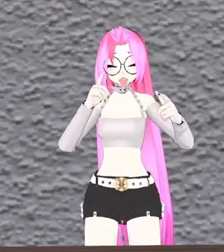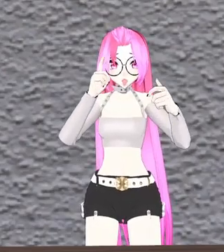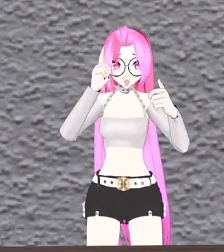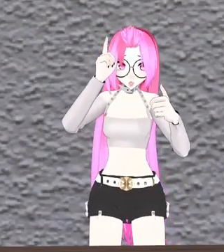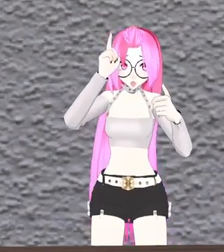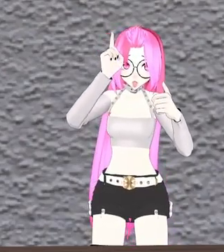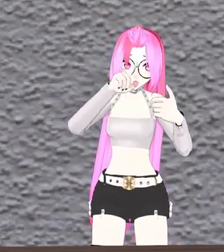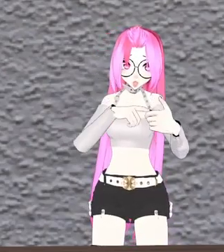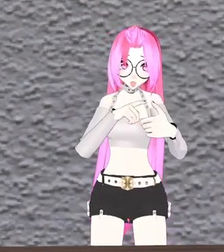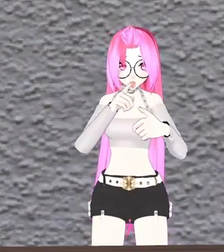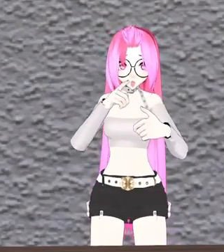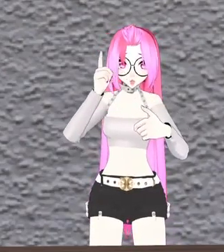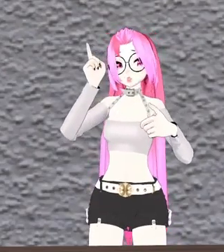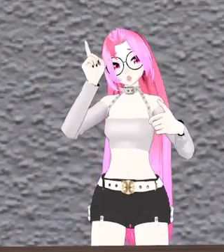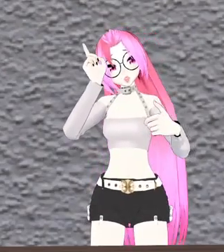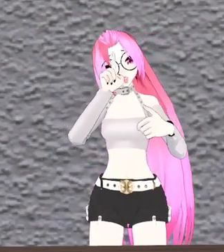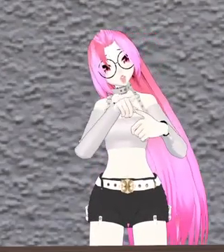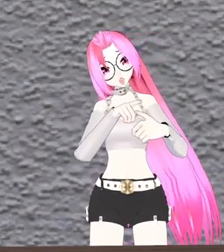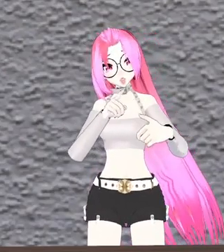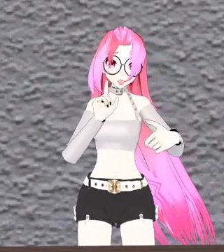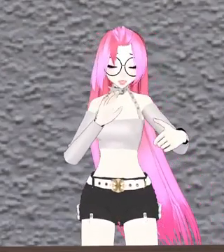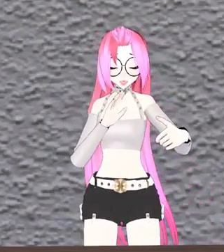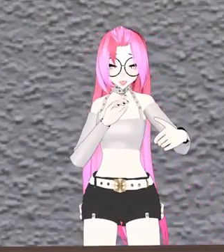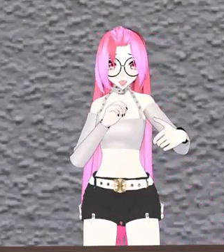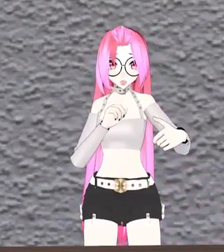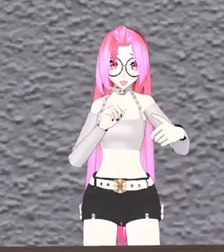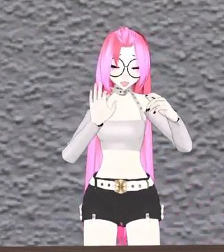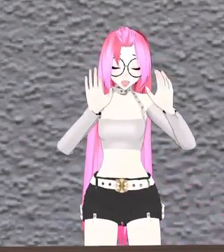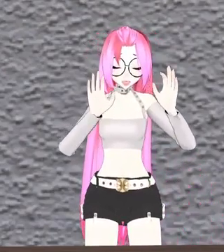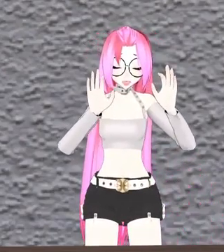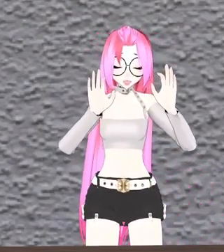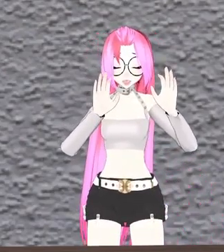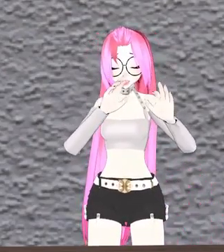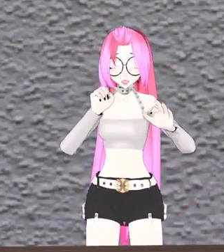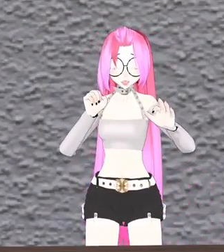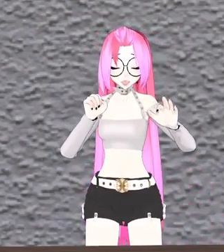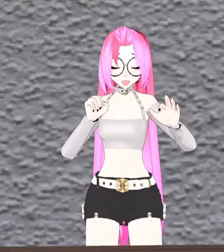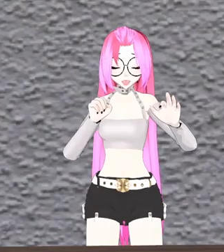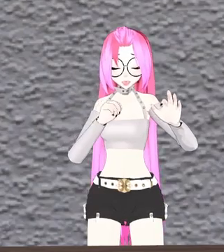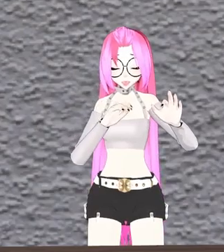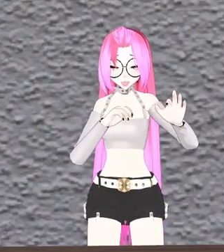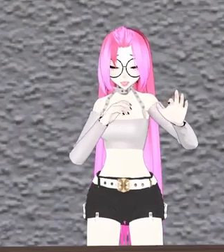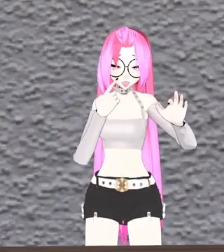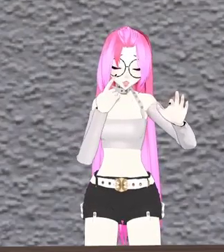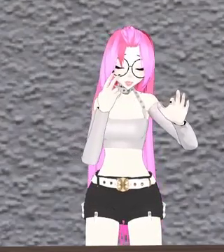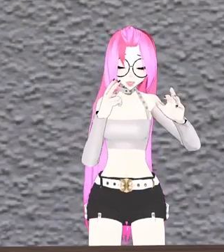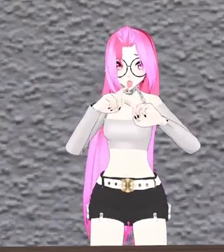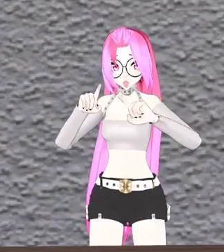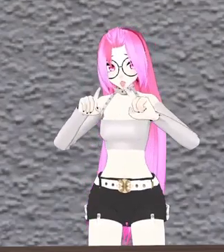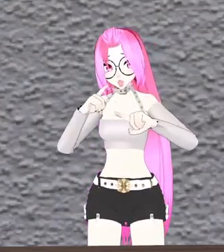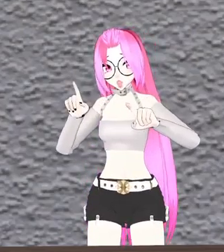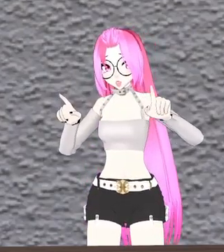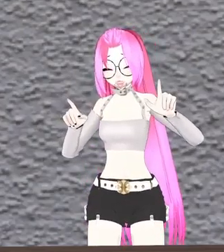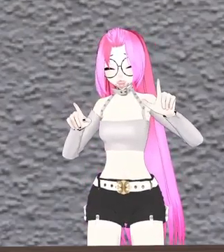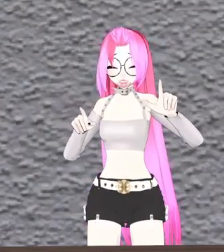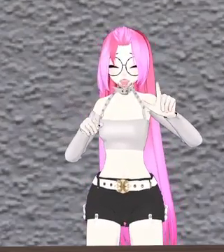So number one thing to know, sign names, they're super cool. It's awesome. And it's super cool to see all the different types of name signs,